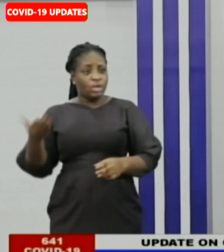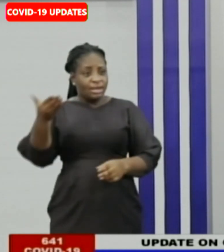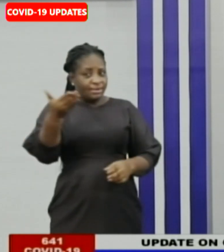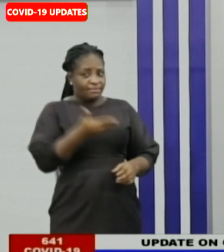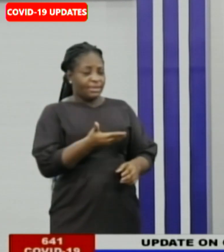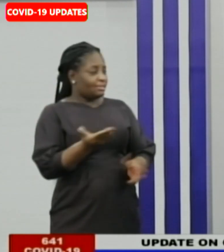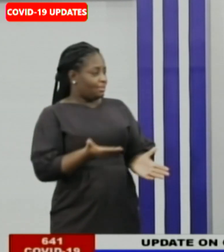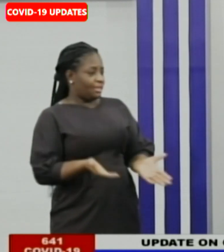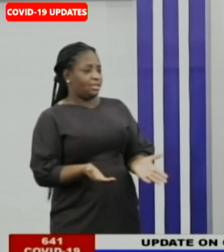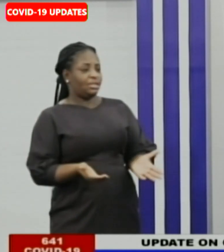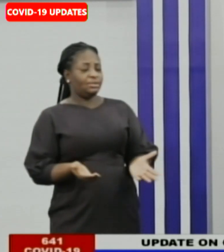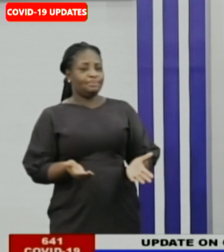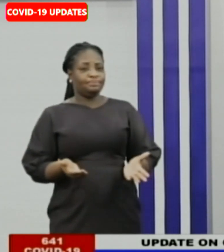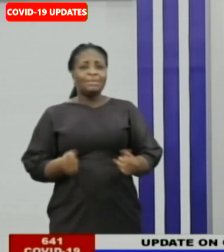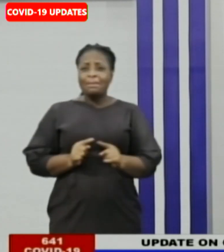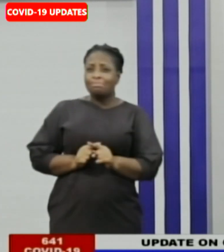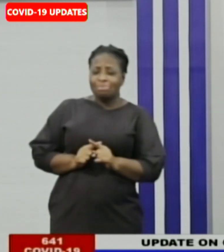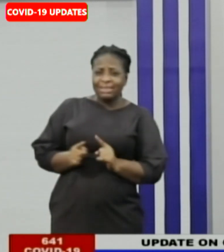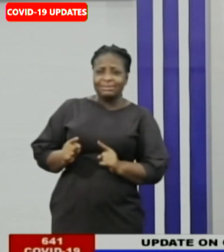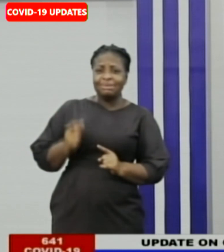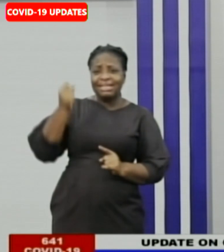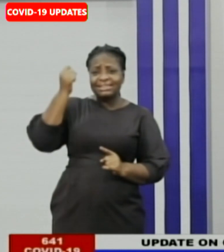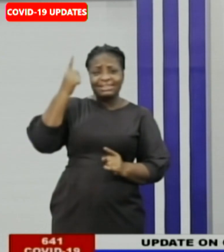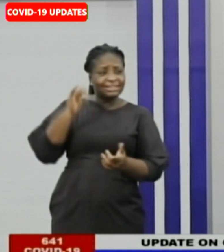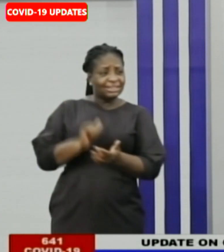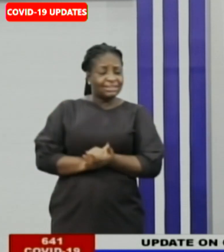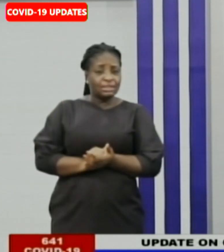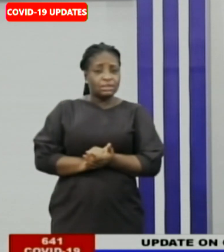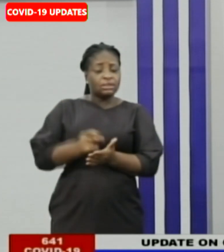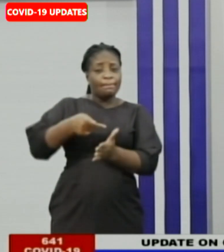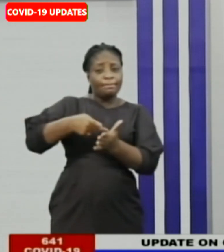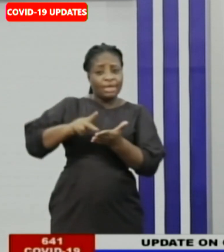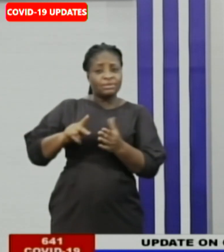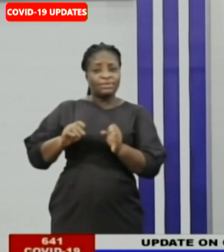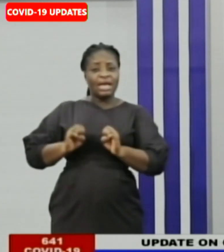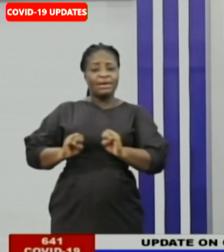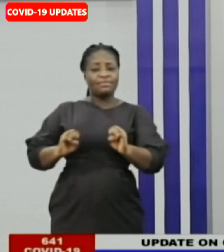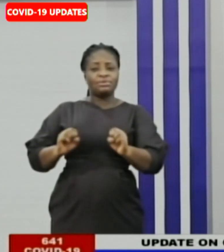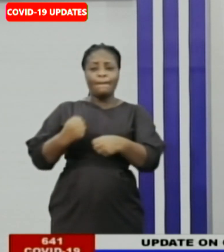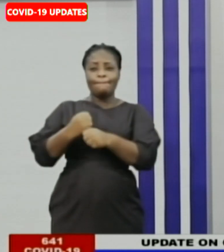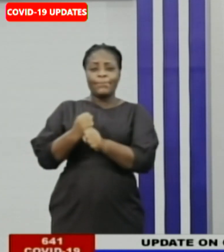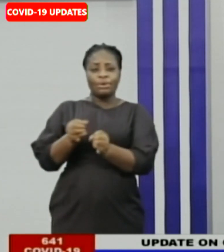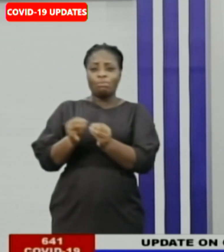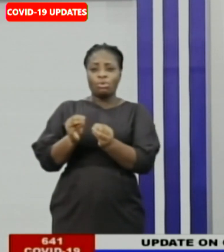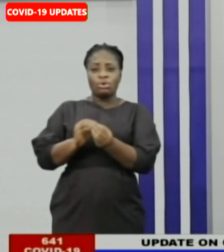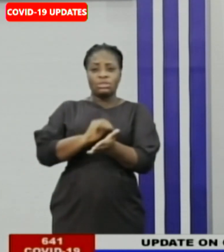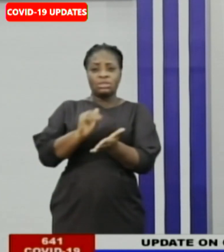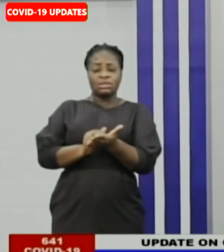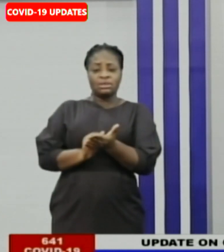shortly. But it is my understanding that as part of efforts to make more centers available for treatment,